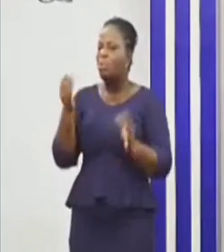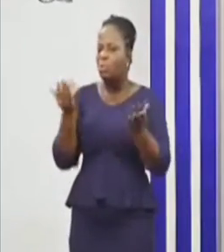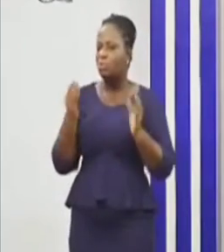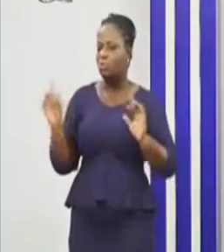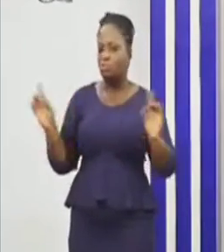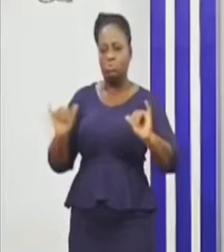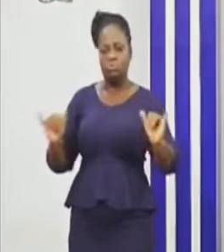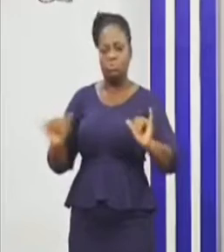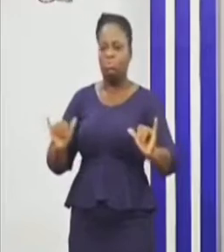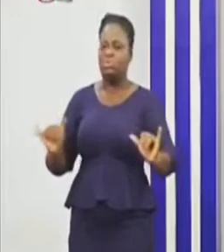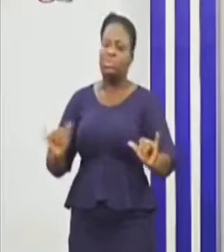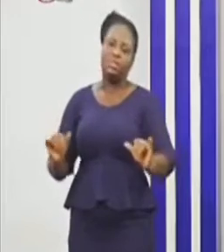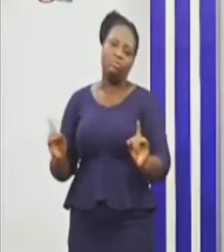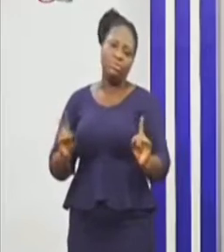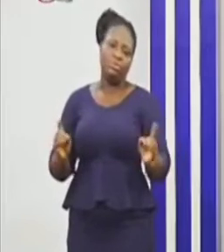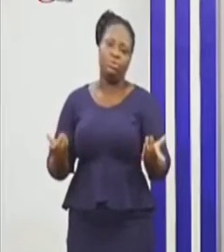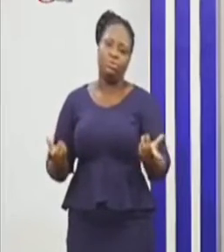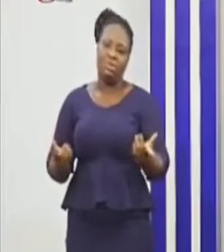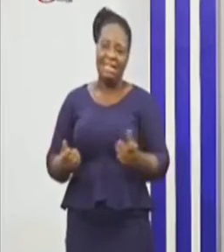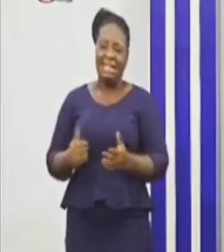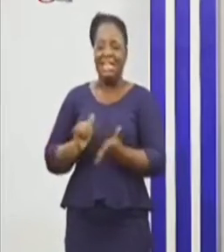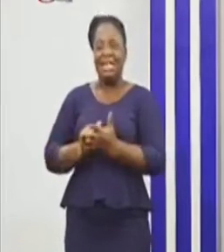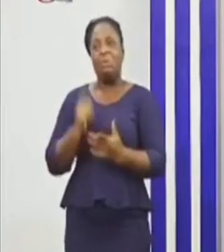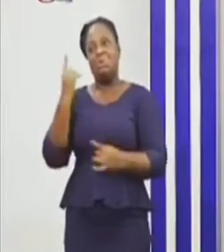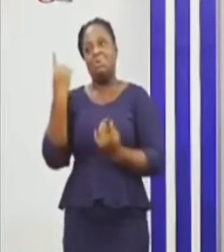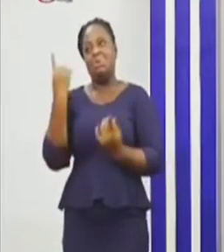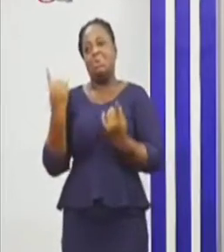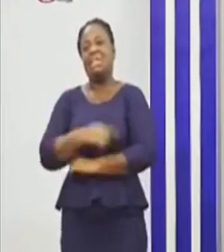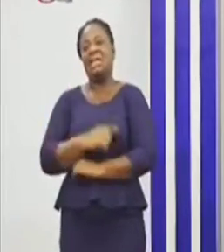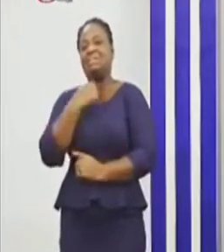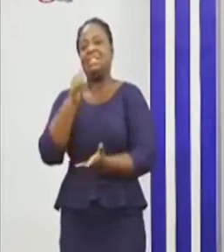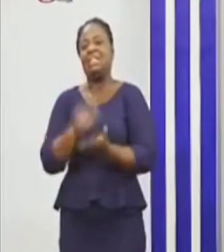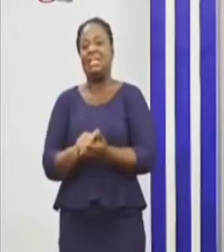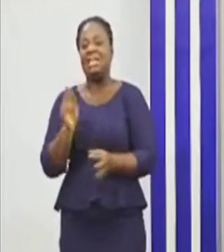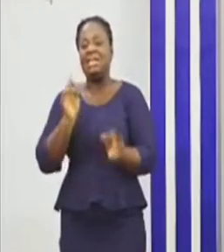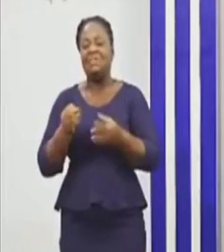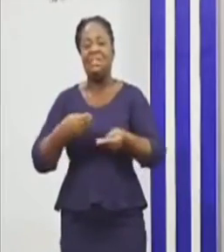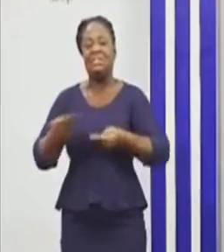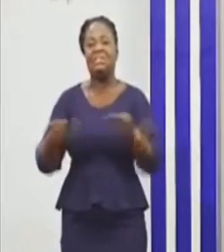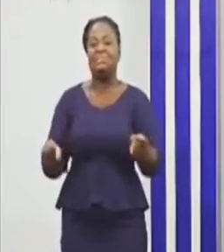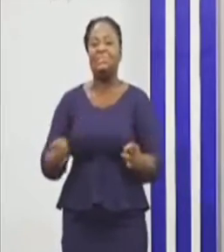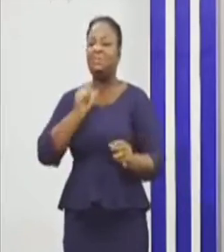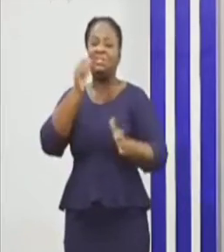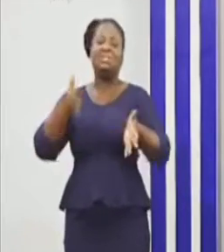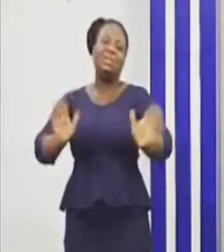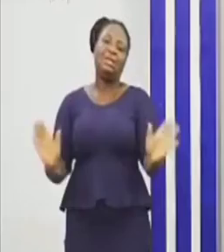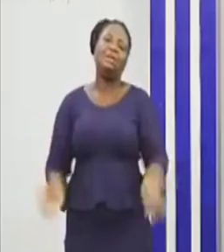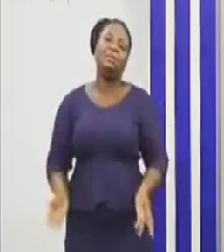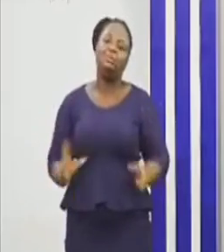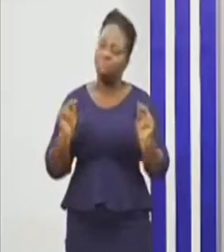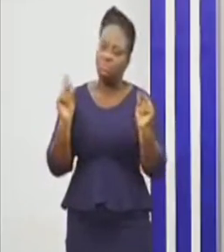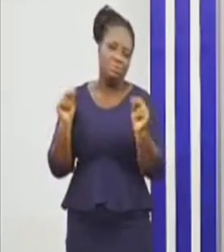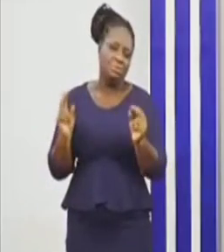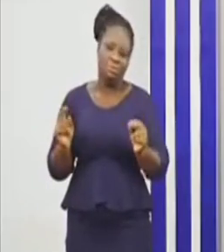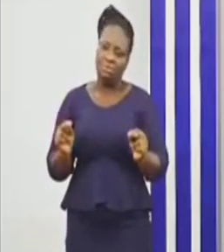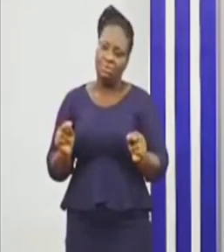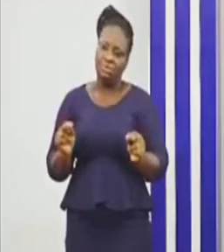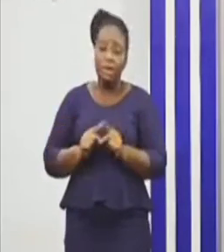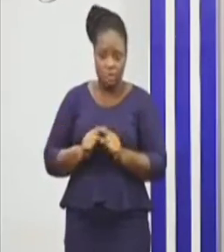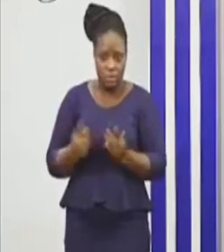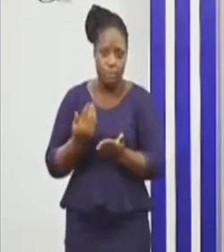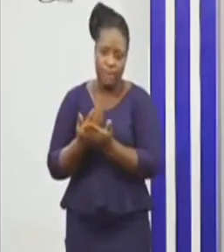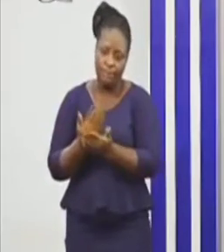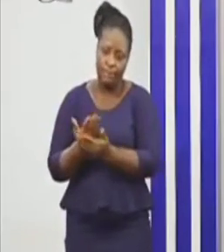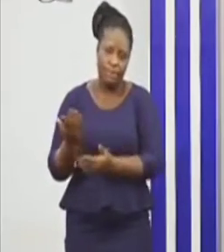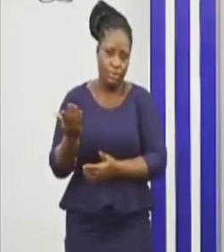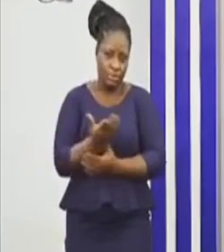pempenso bi ebe ka se wonu ma eche aduane ni aboade krampo no ye mo majai wo baby empen te be sere mo